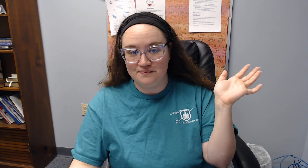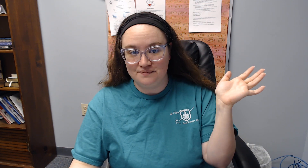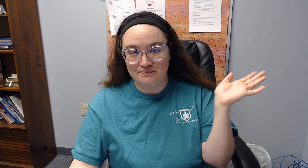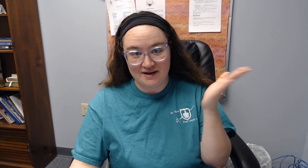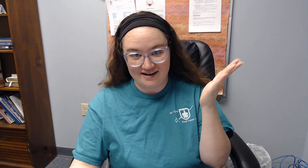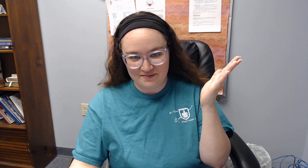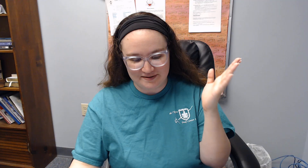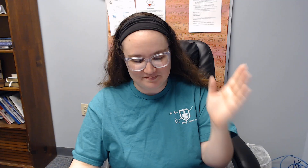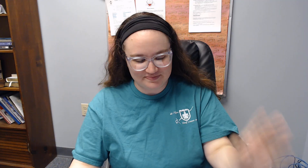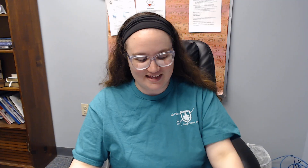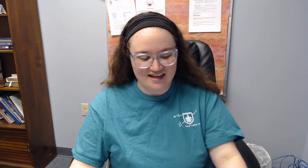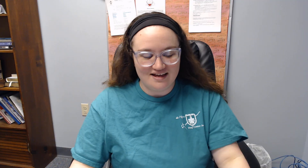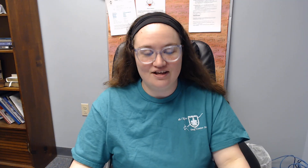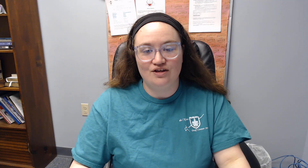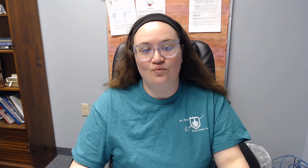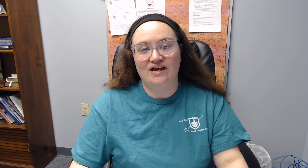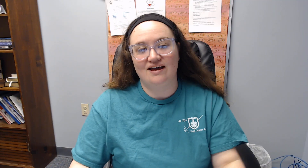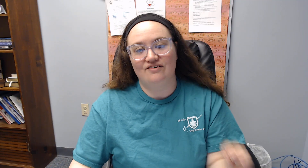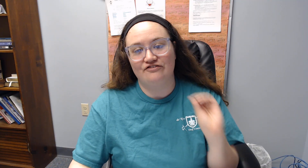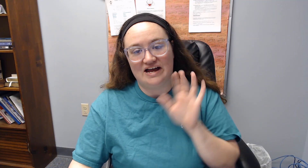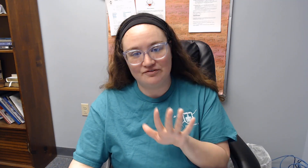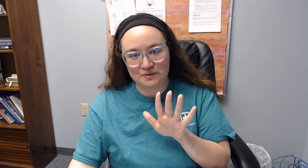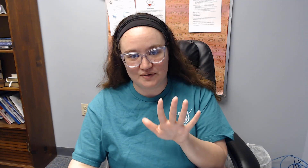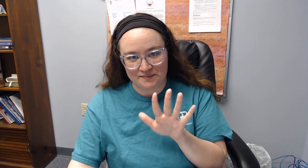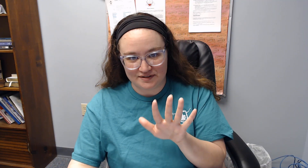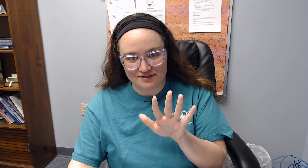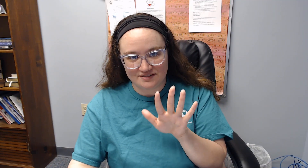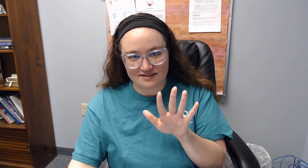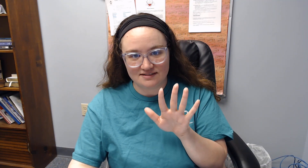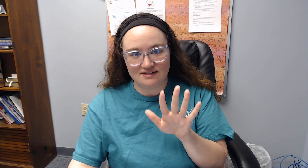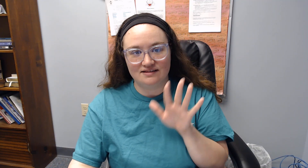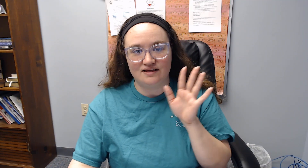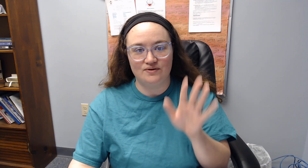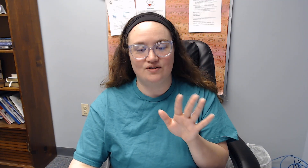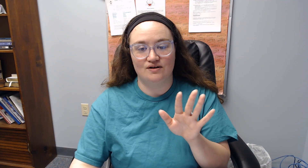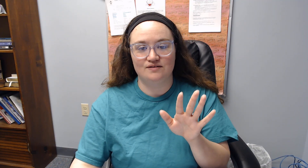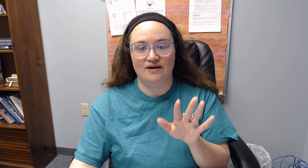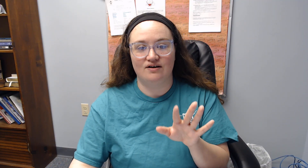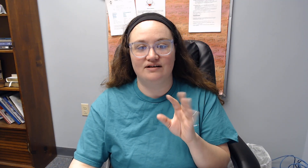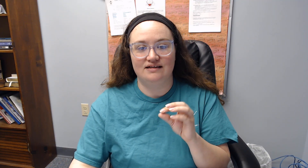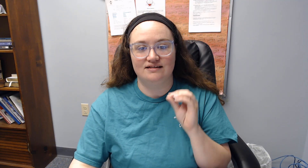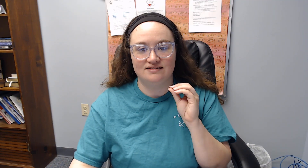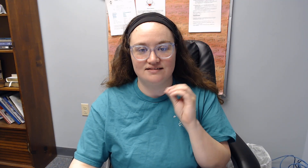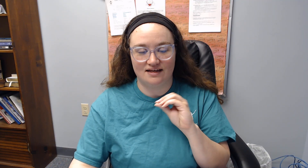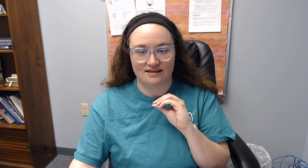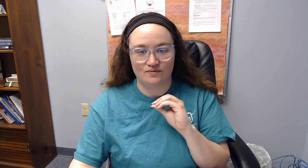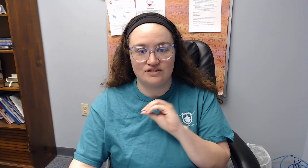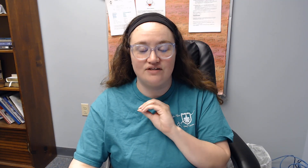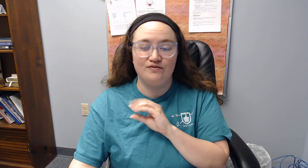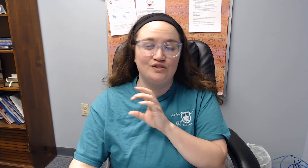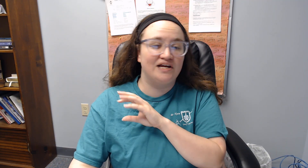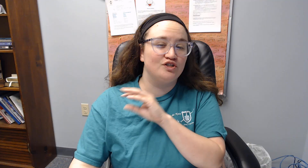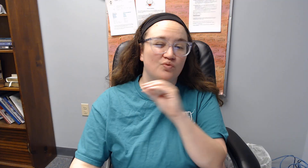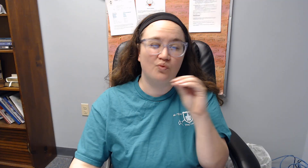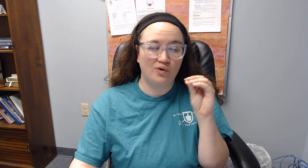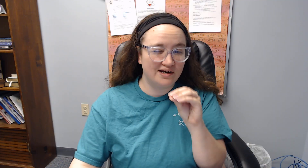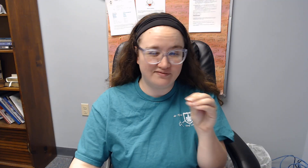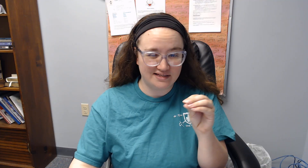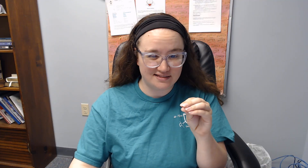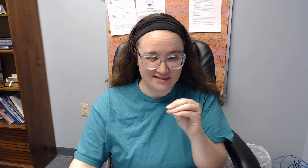But anyway, we have 5 parameters that we talked about in sign language. And if you change one of these